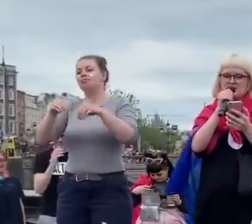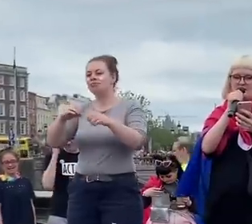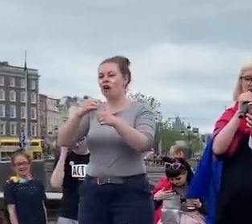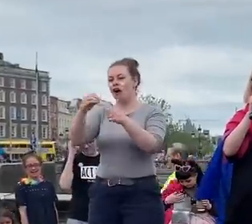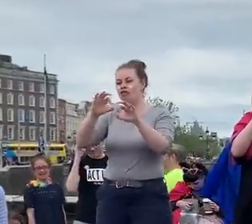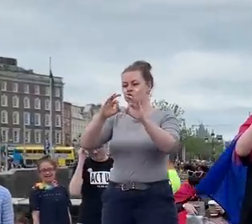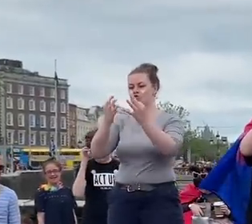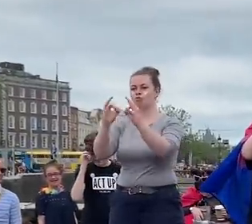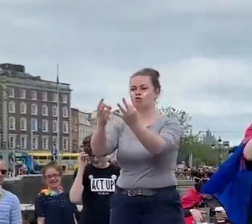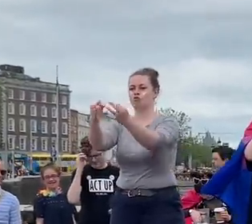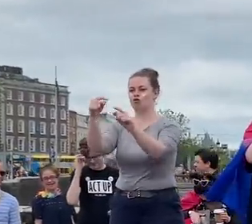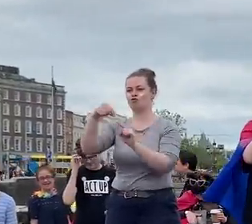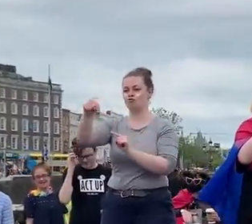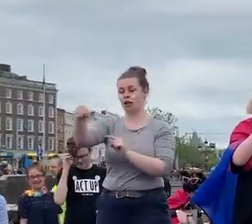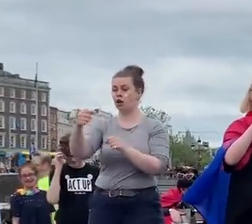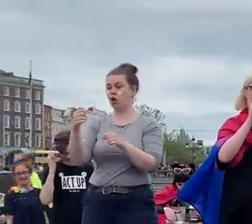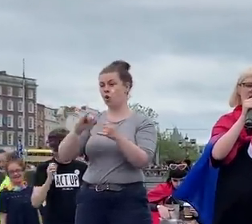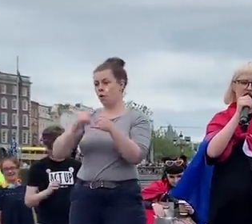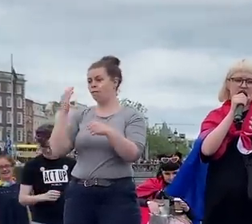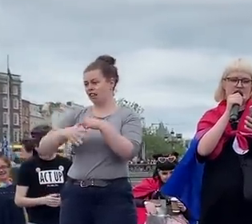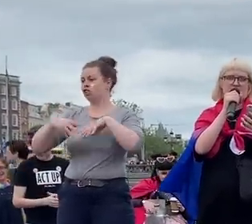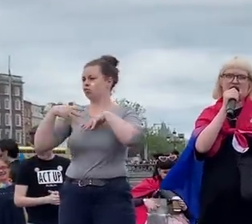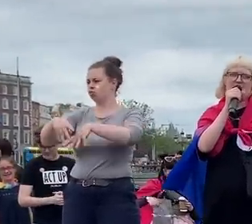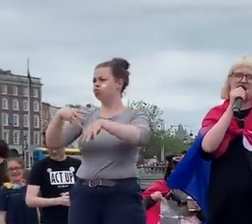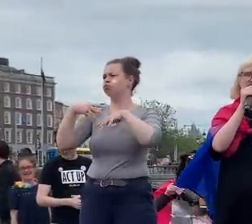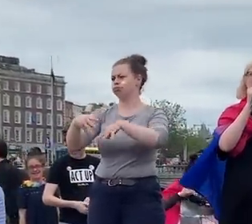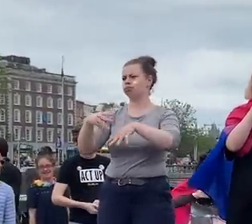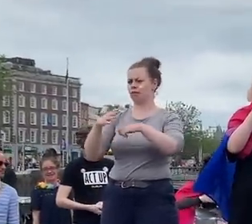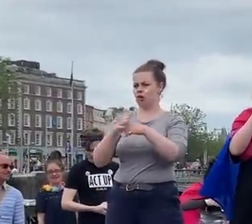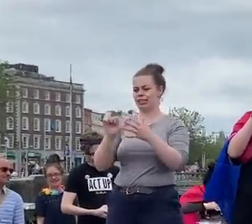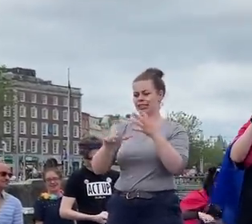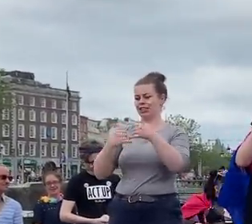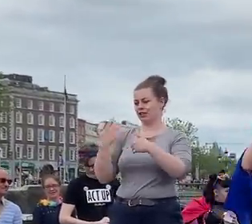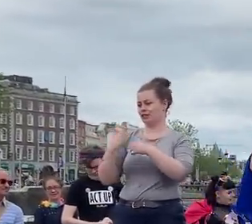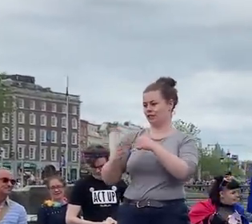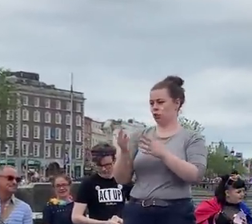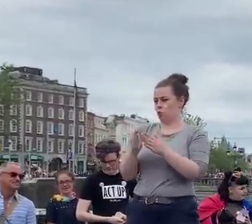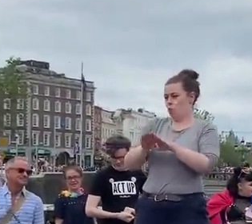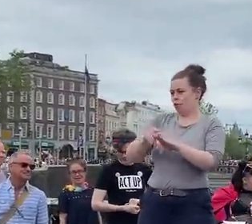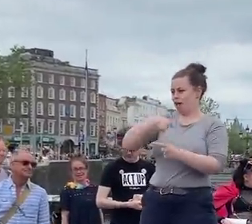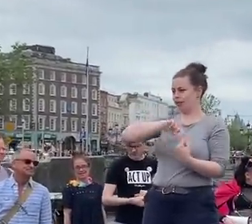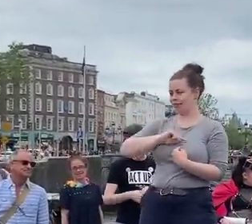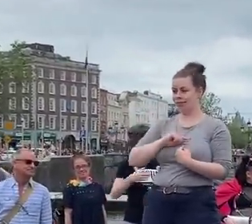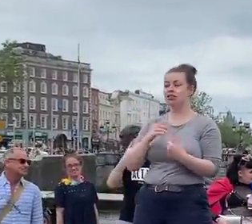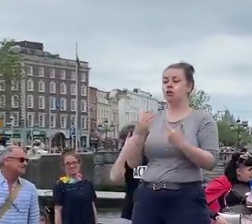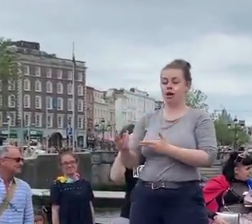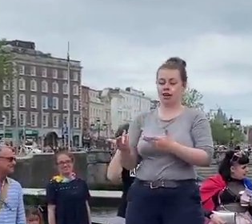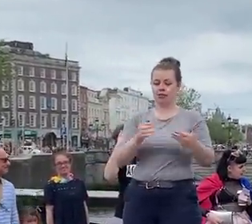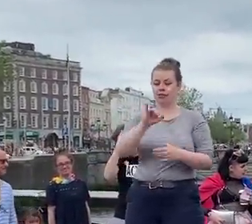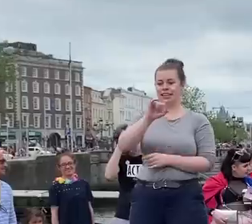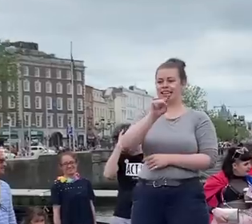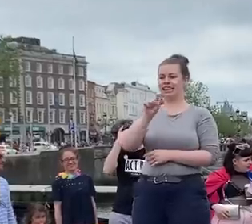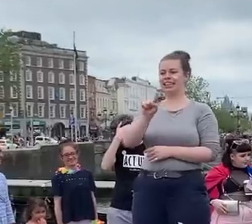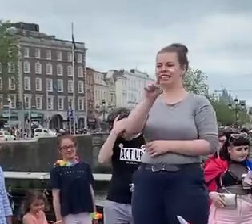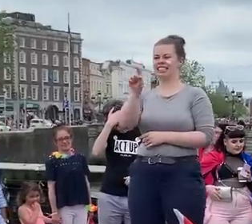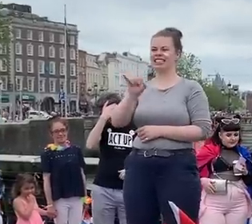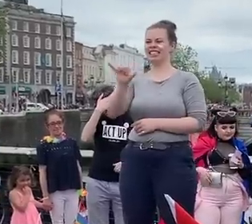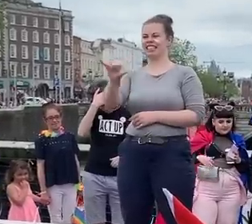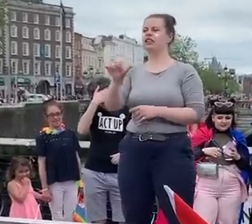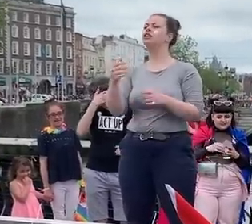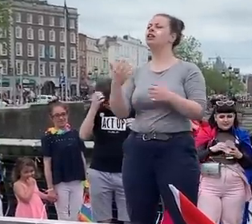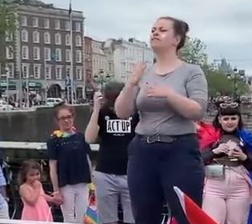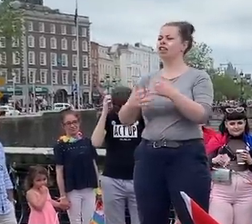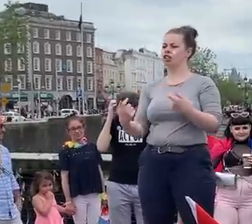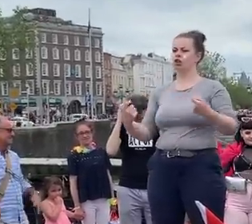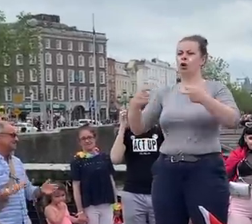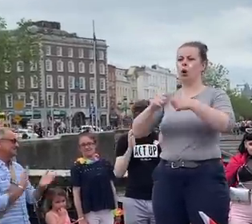grassroots groups, and most of them have actually marched with us in the Pride over the last 6 years. So I'm going to hand you over to Izzy first, who's one of the co-founders